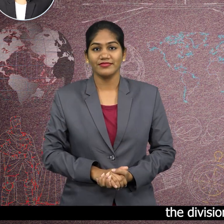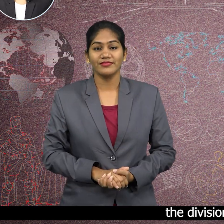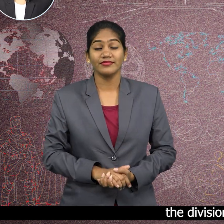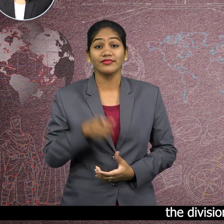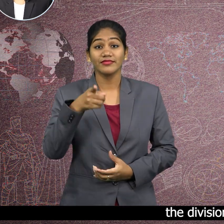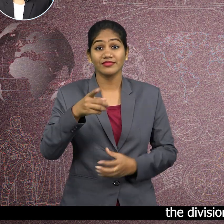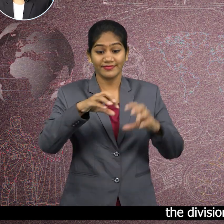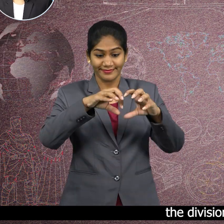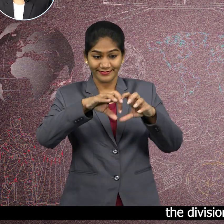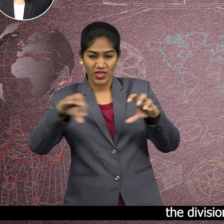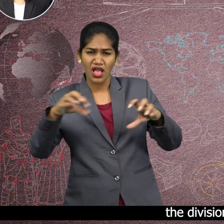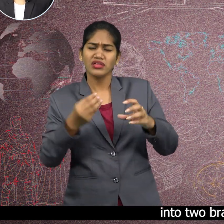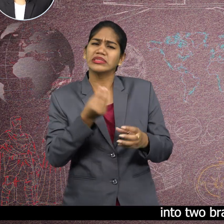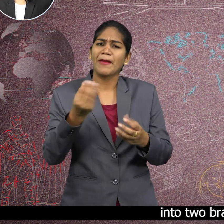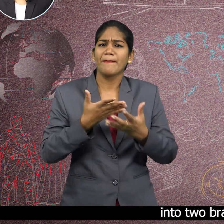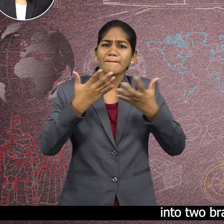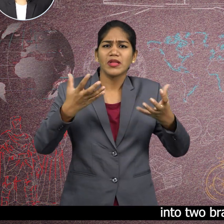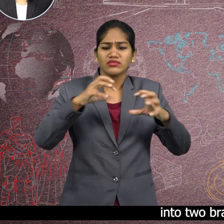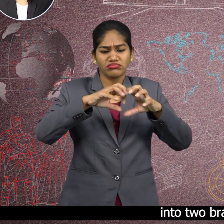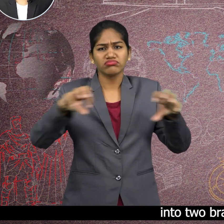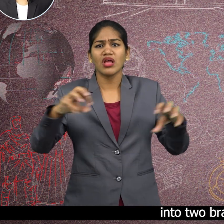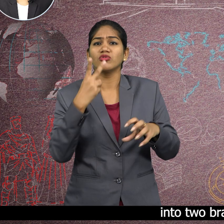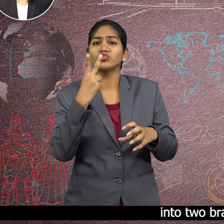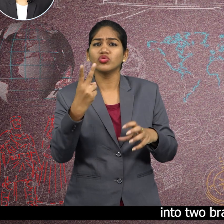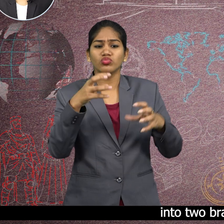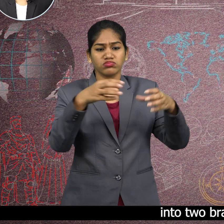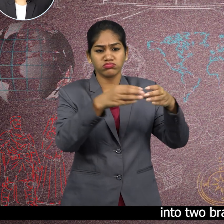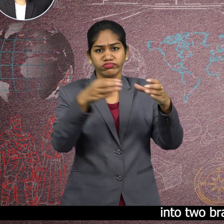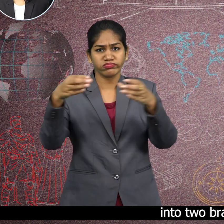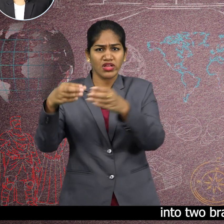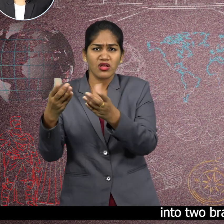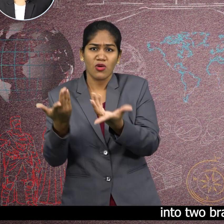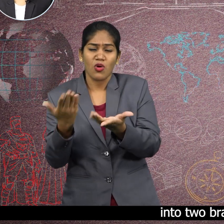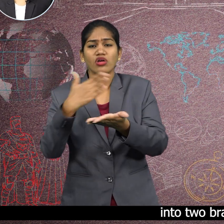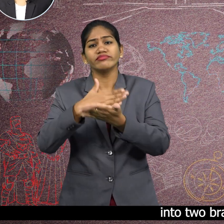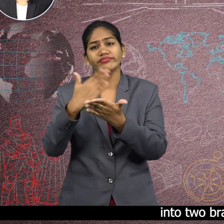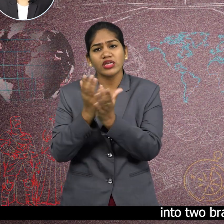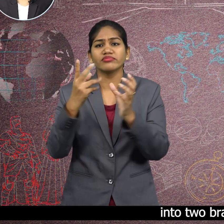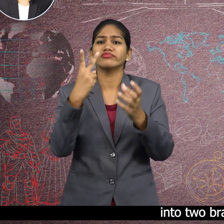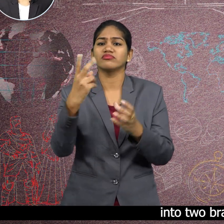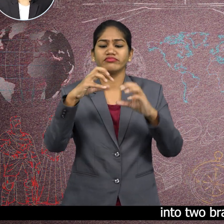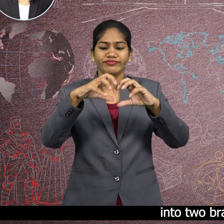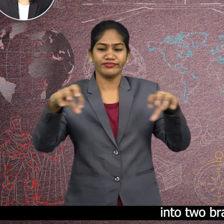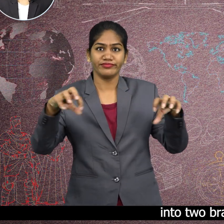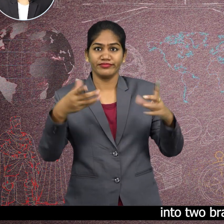the division of something into two branches or parts.